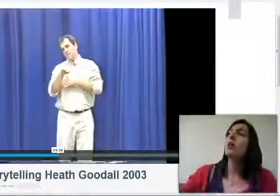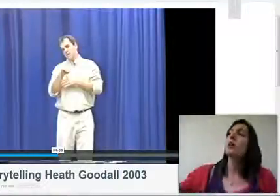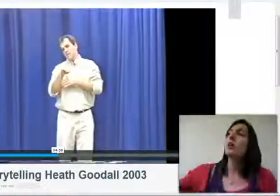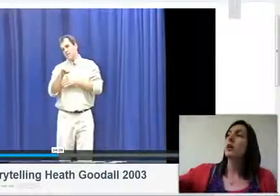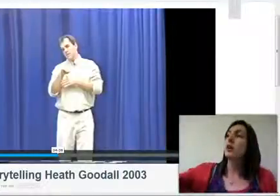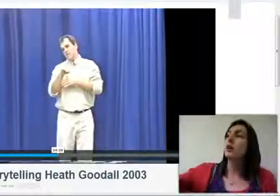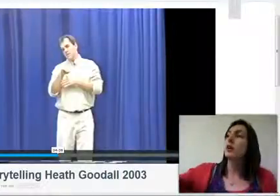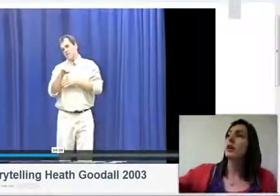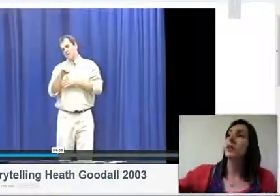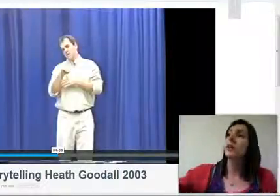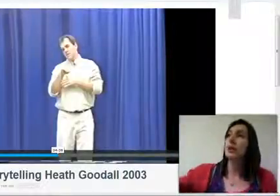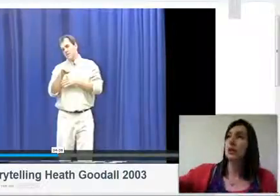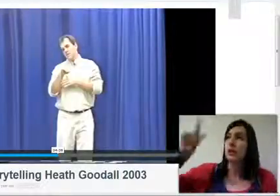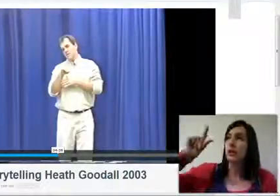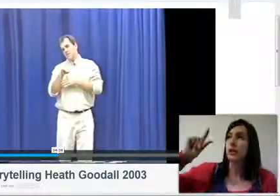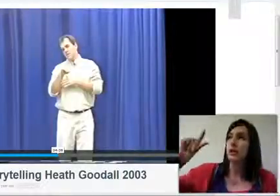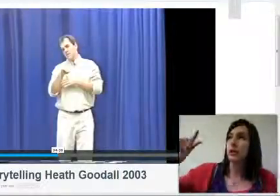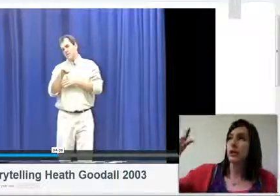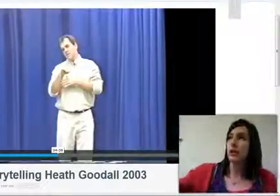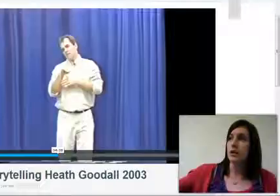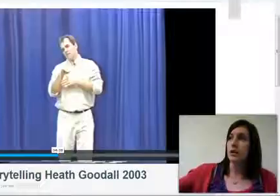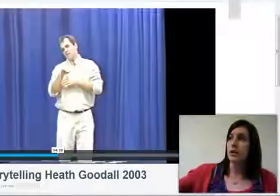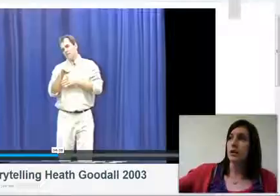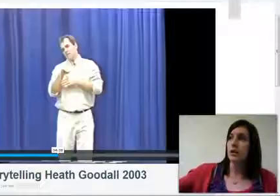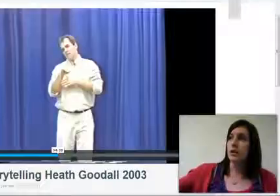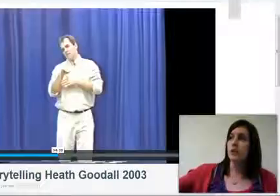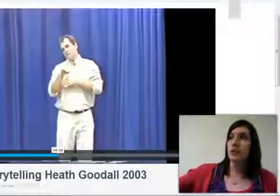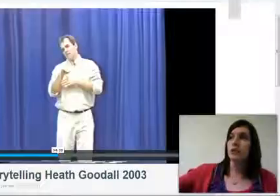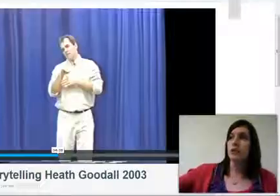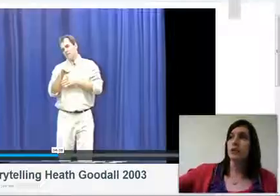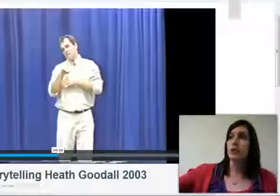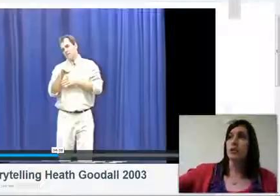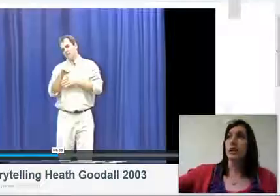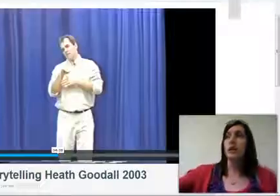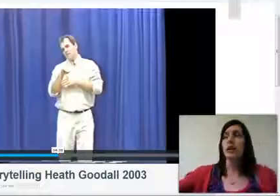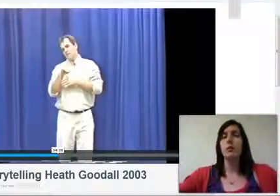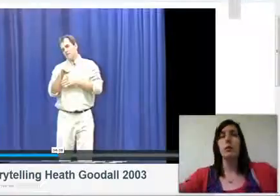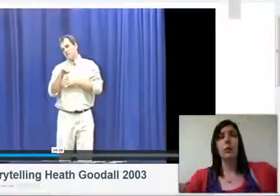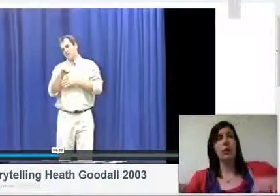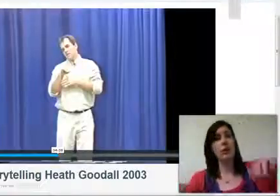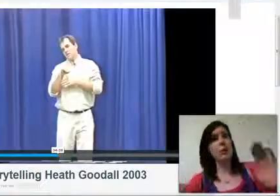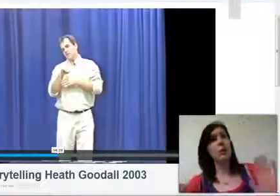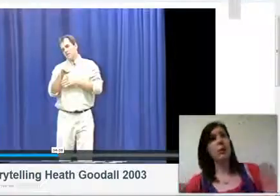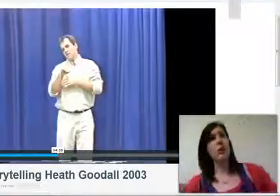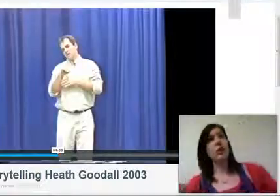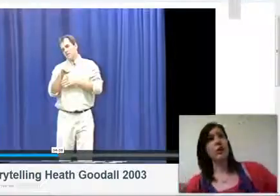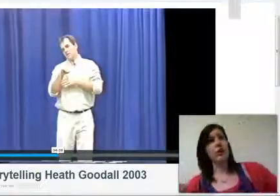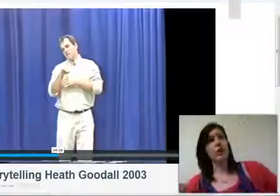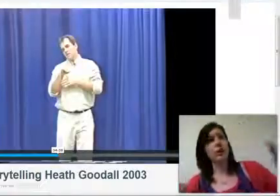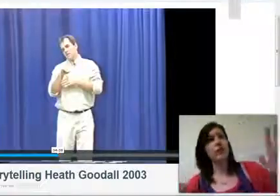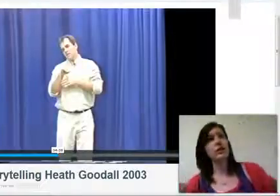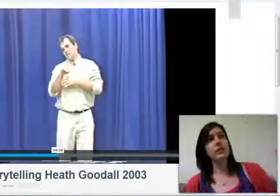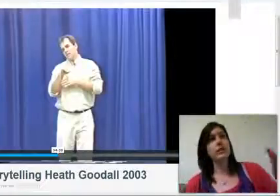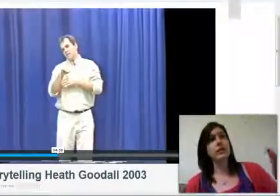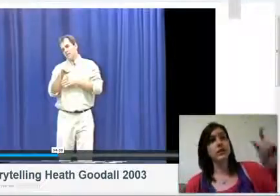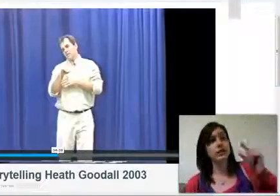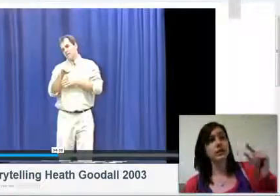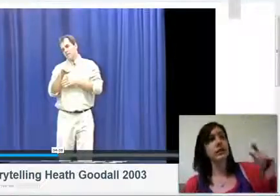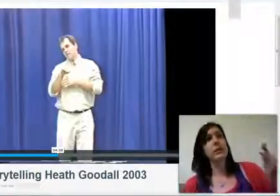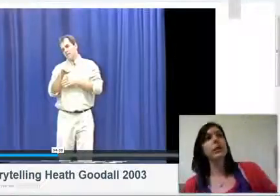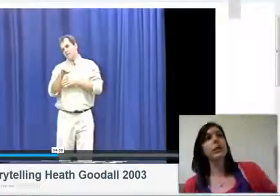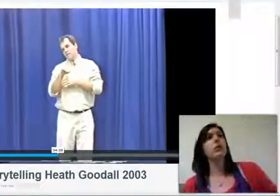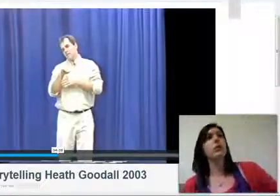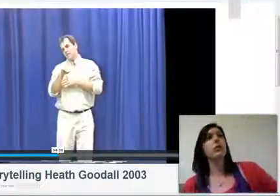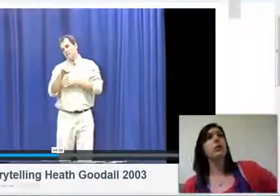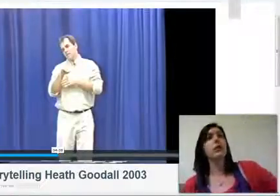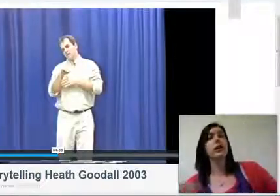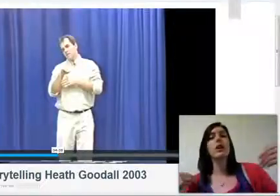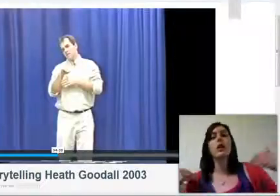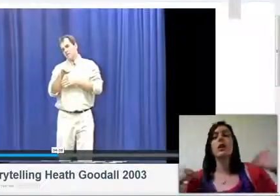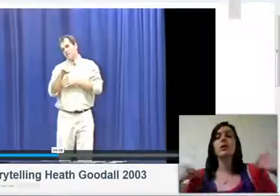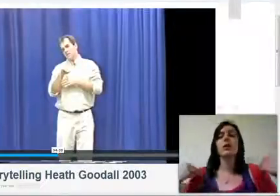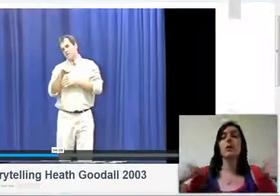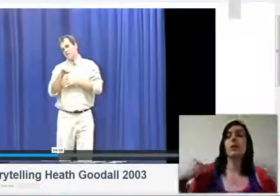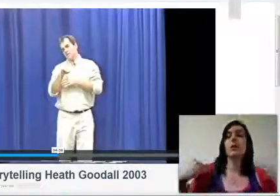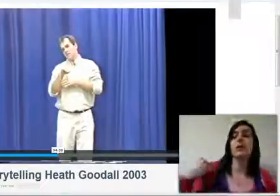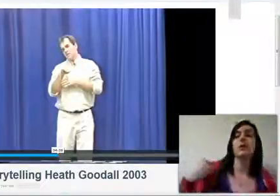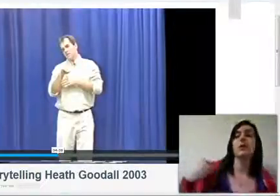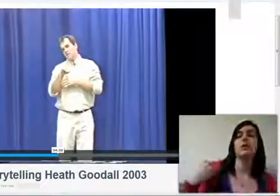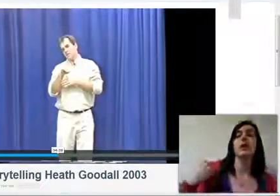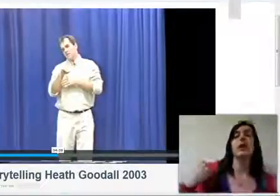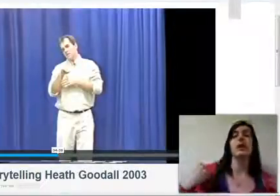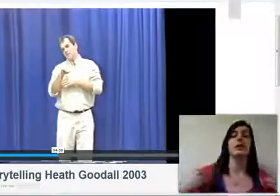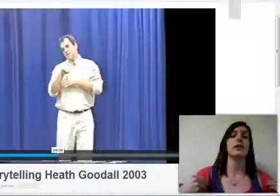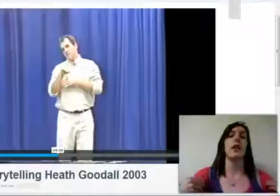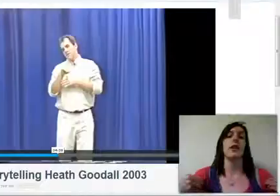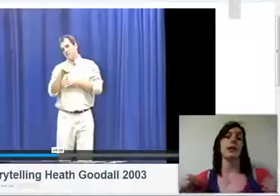the water, and then it sees it until she can't anymore in the water and sees it until it can't anymore, and